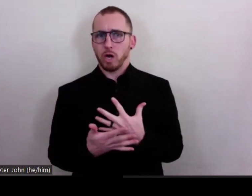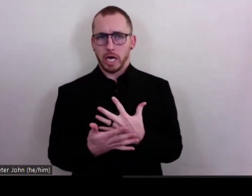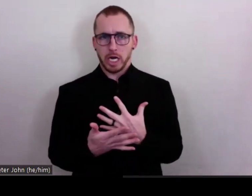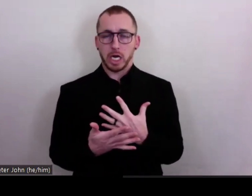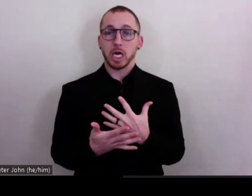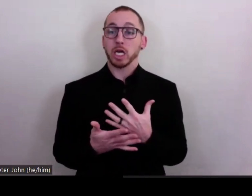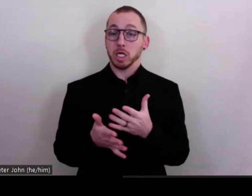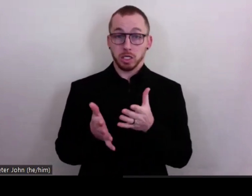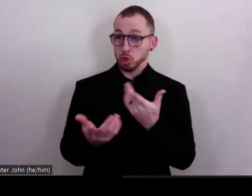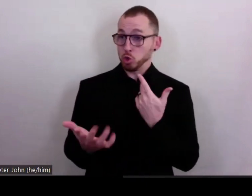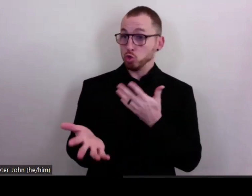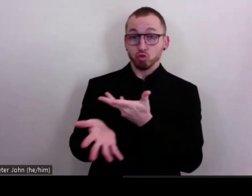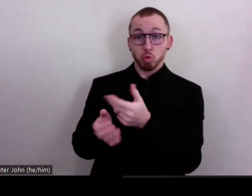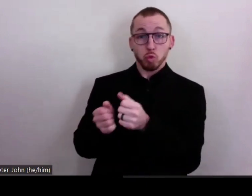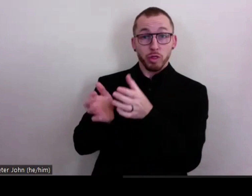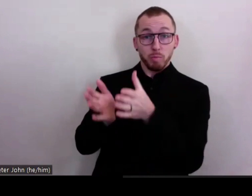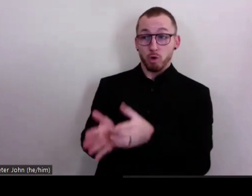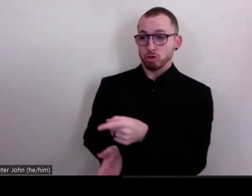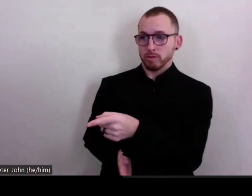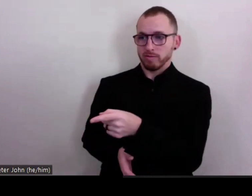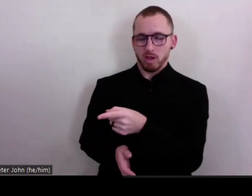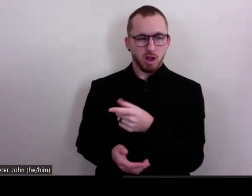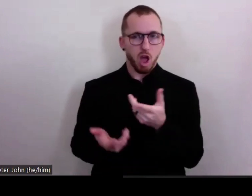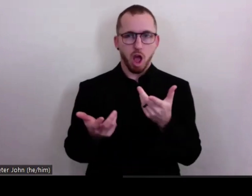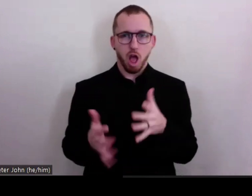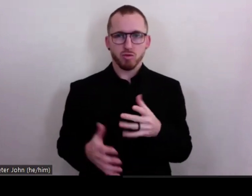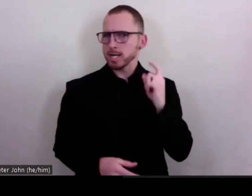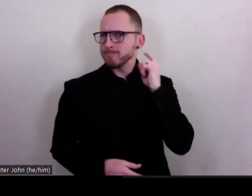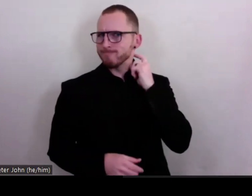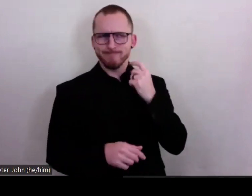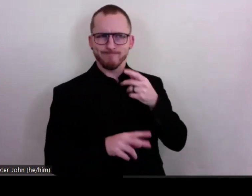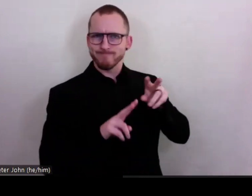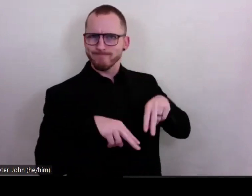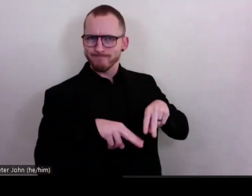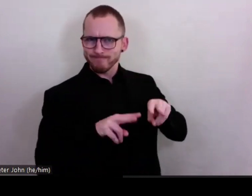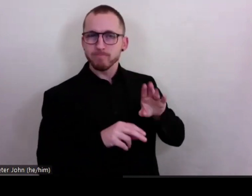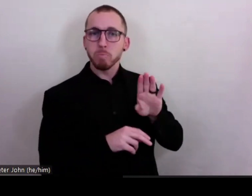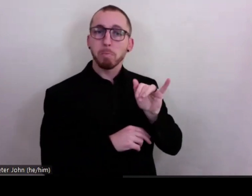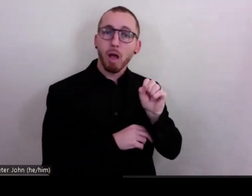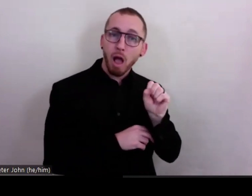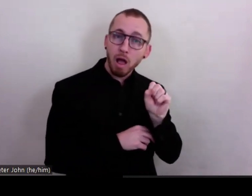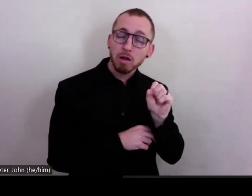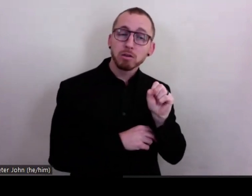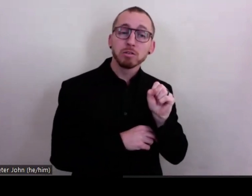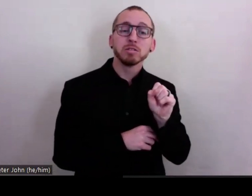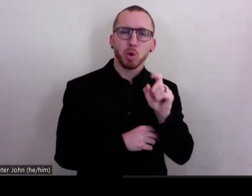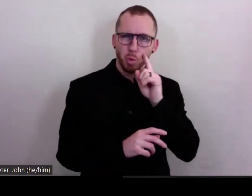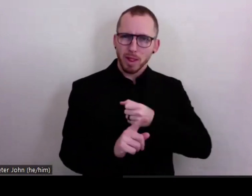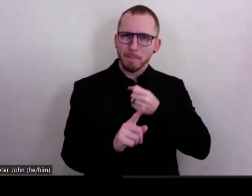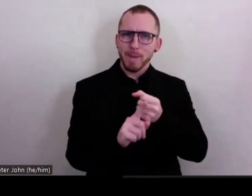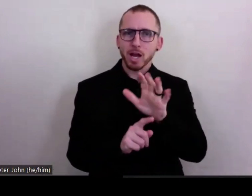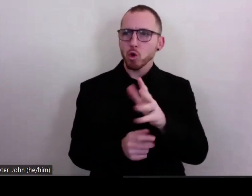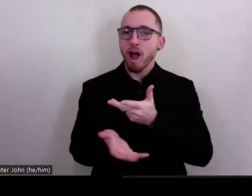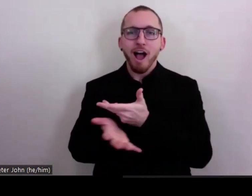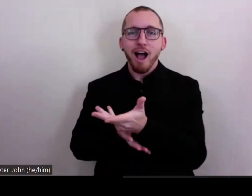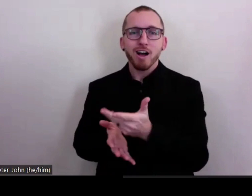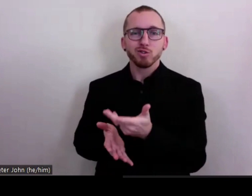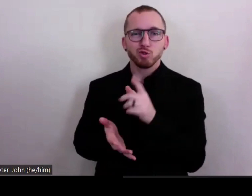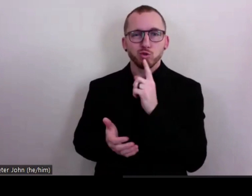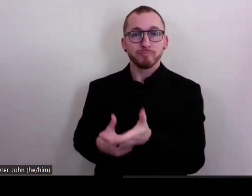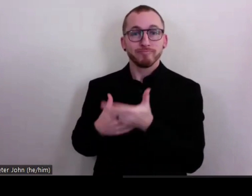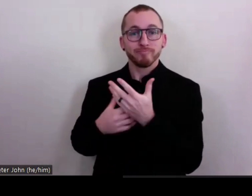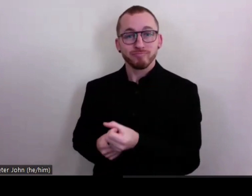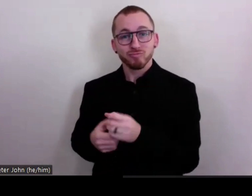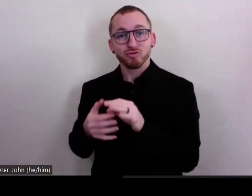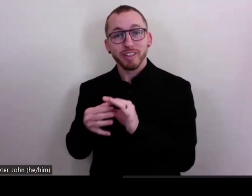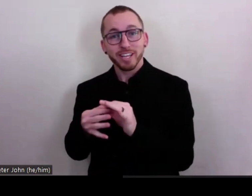create barriers to building trusting relationships and the impact of the effectiveness